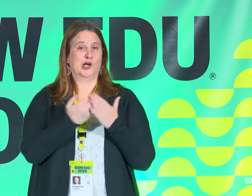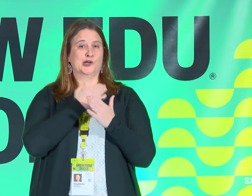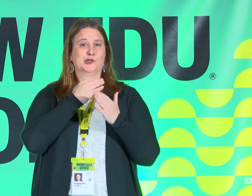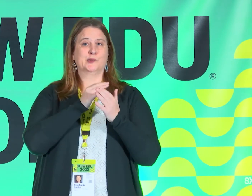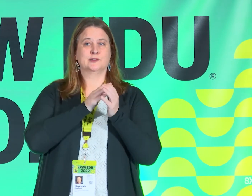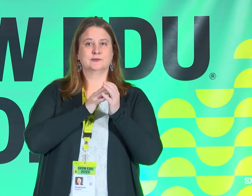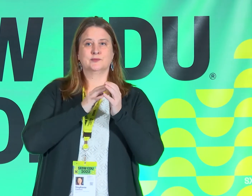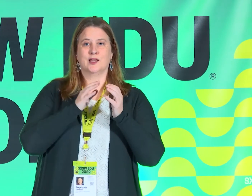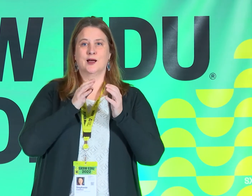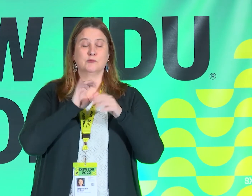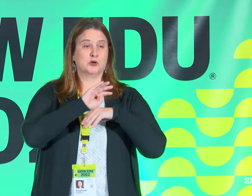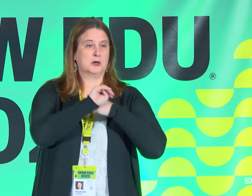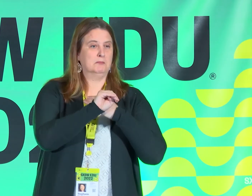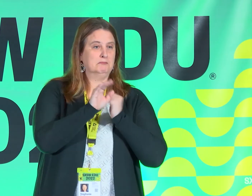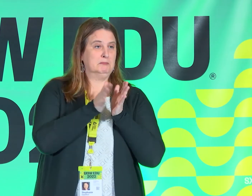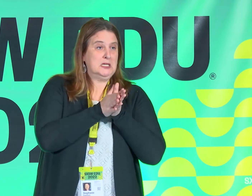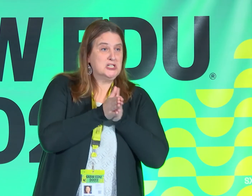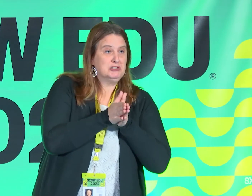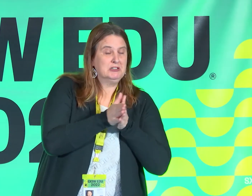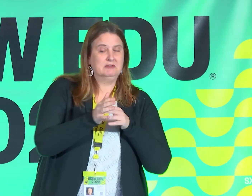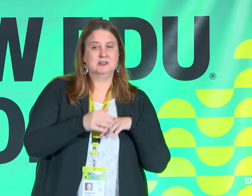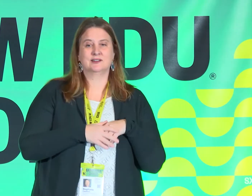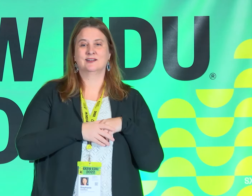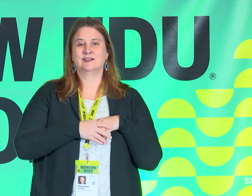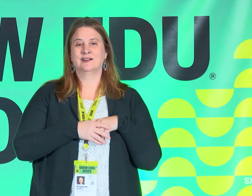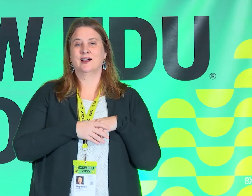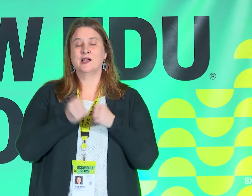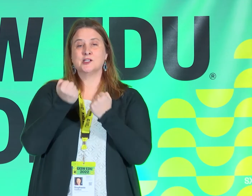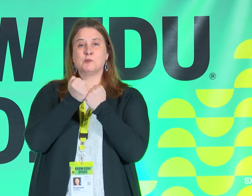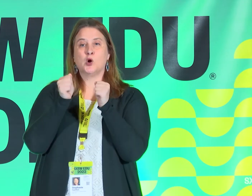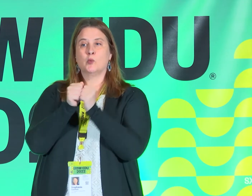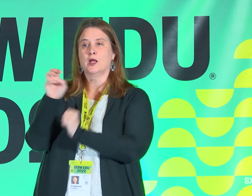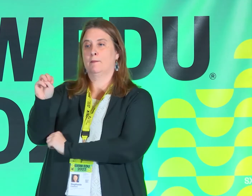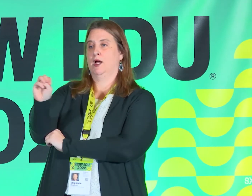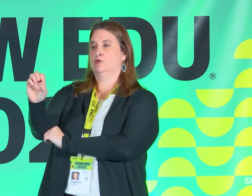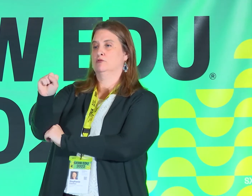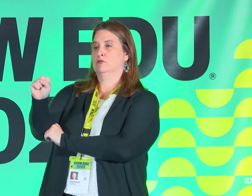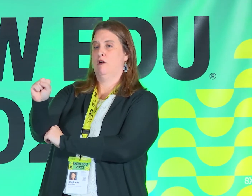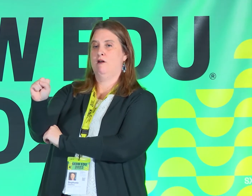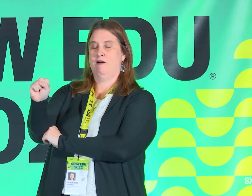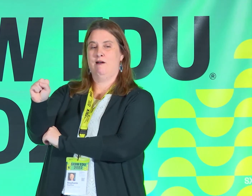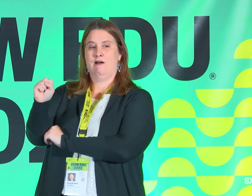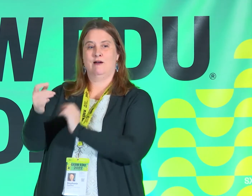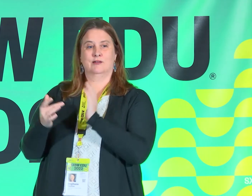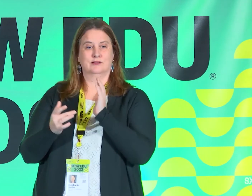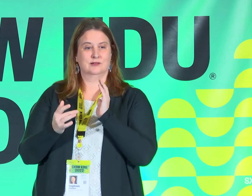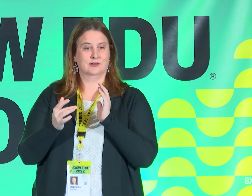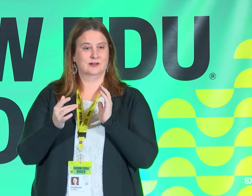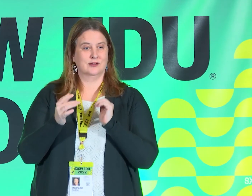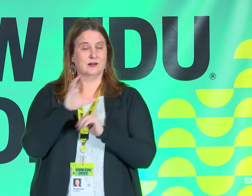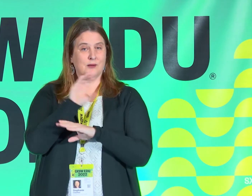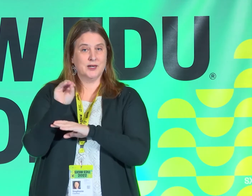that I'm involved with. I've set up a new program, it's a new initiative, and it's being supported by